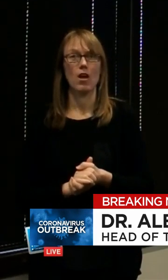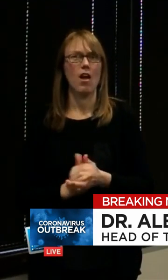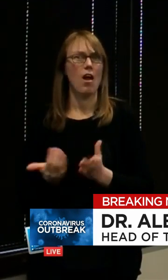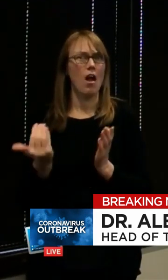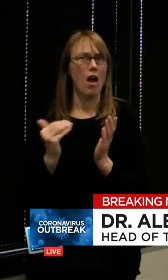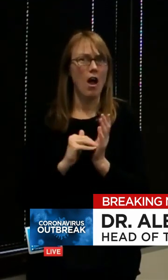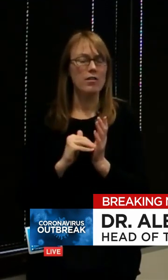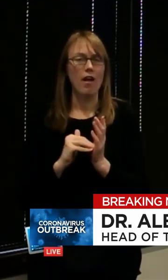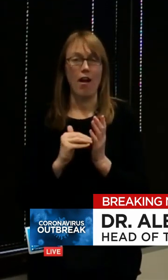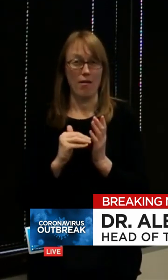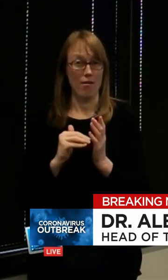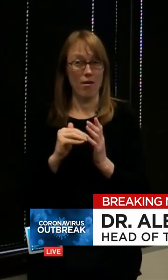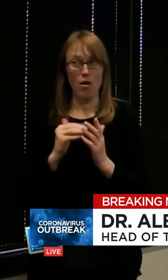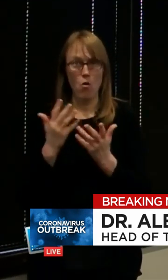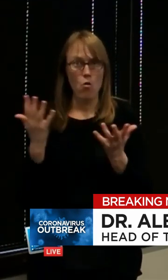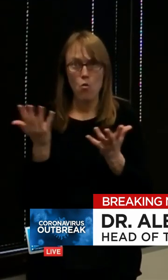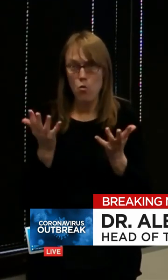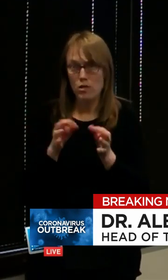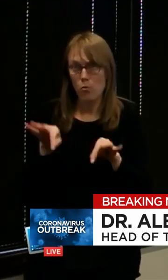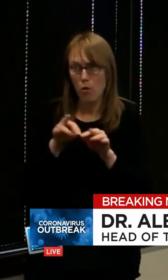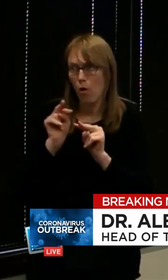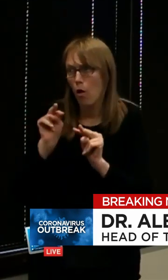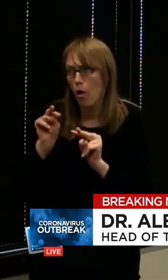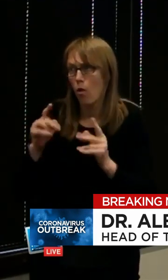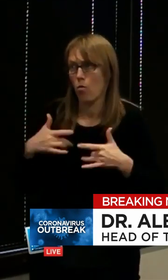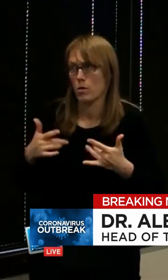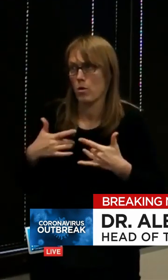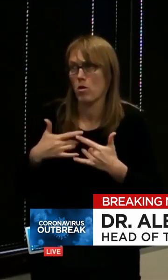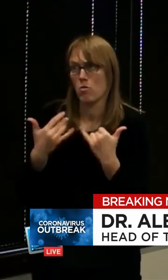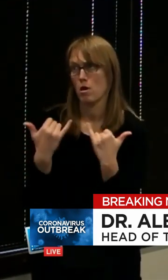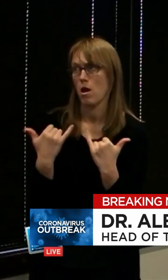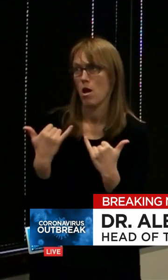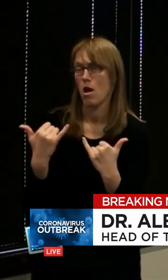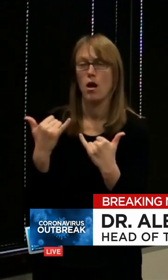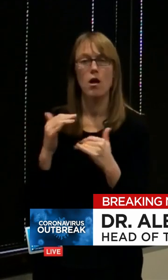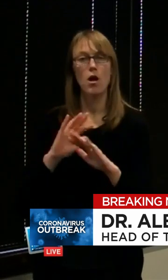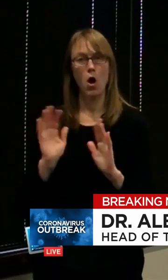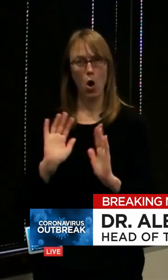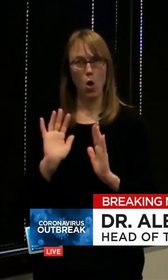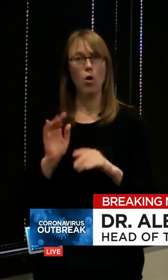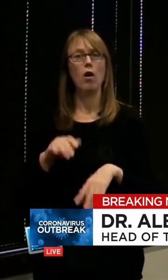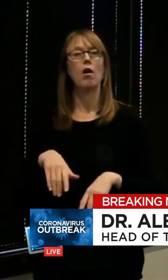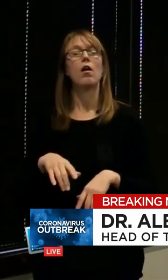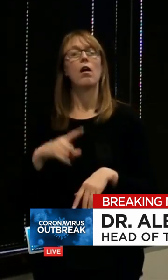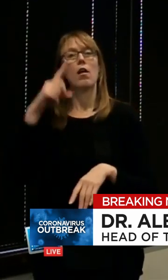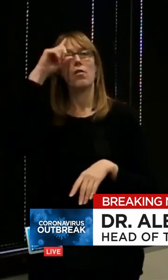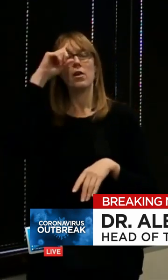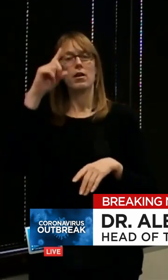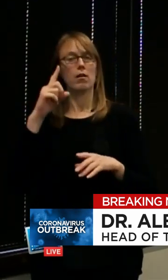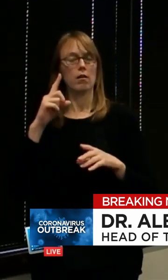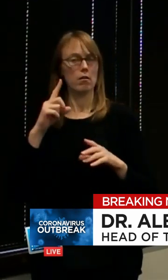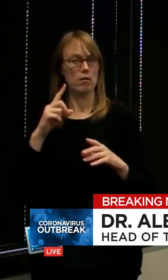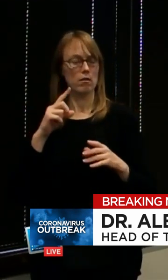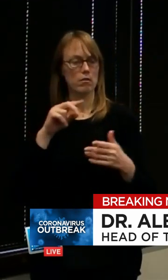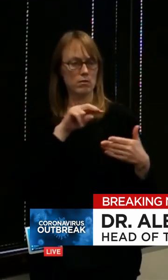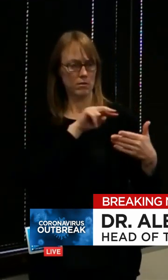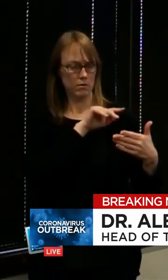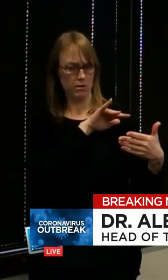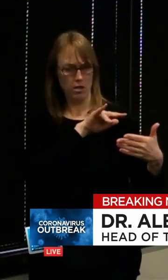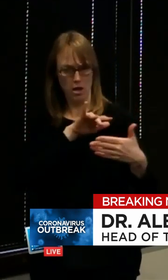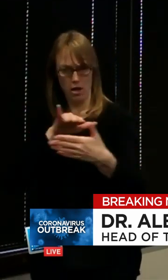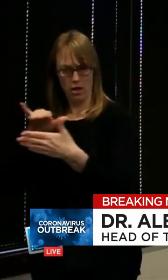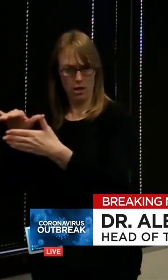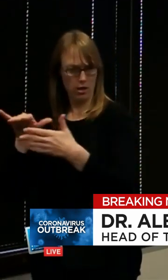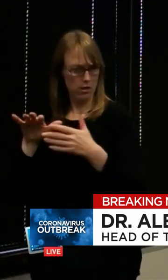day. Really, what's important to look at is trends, because they're going to be reflective over the long range and not necessarily over the